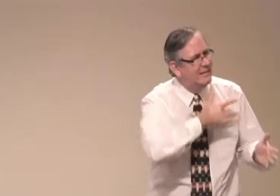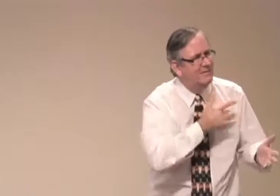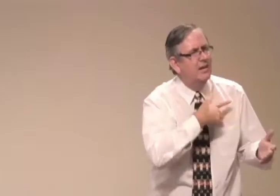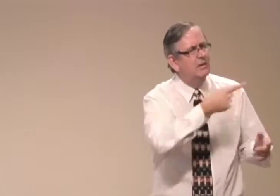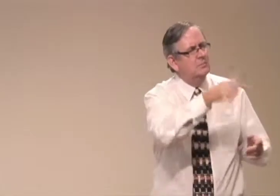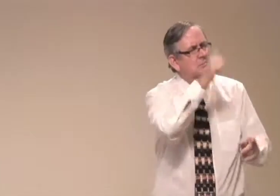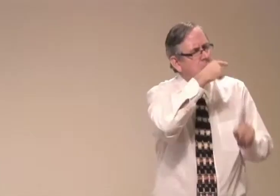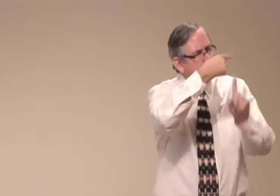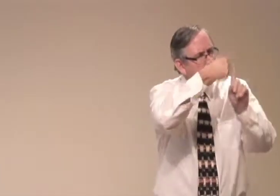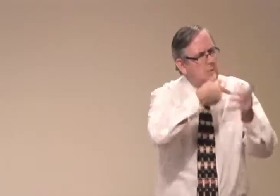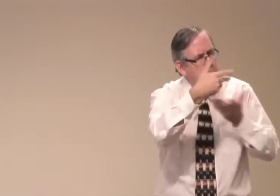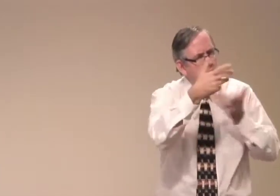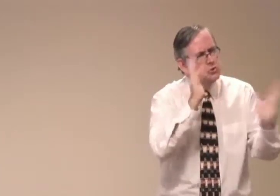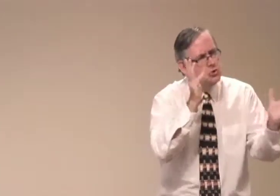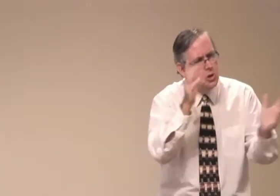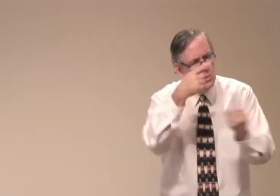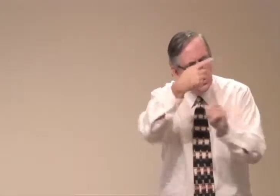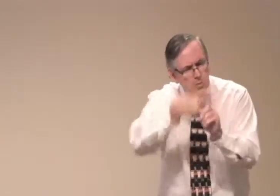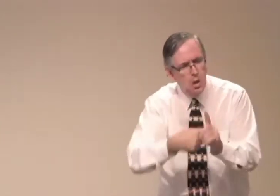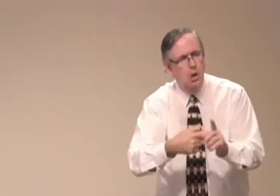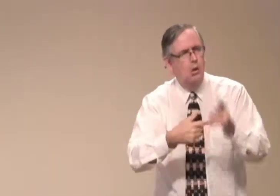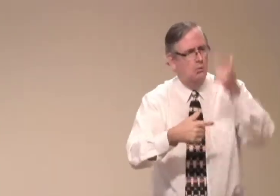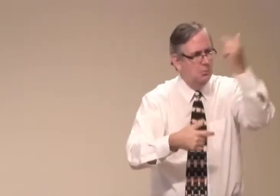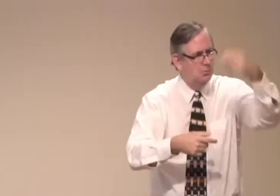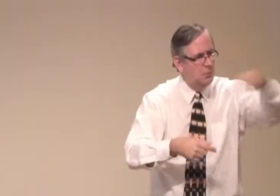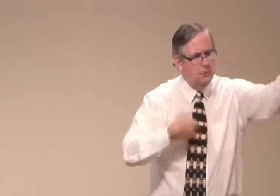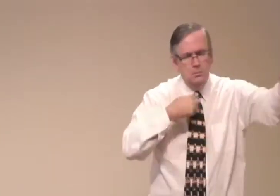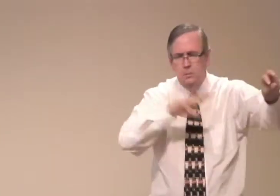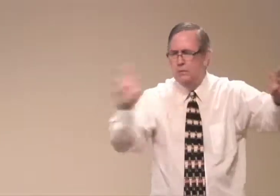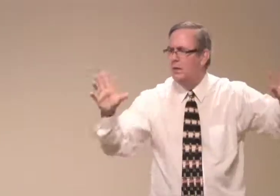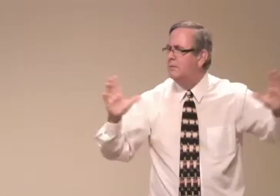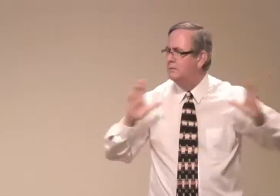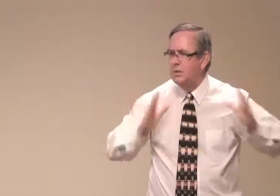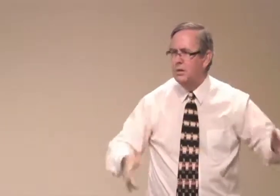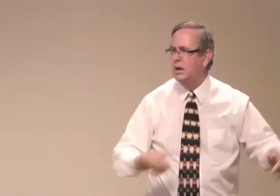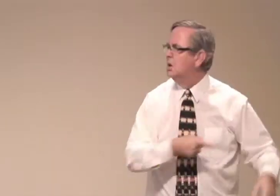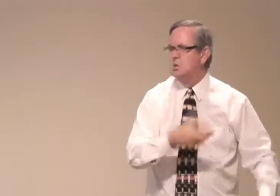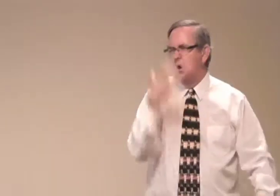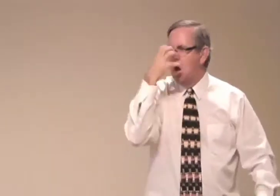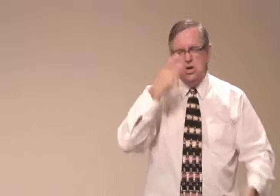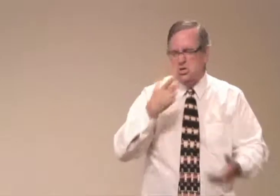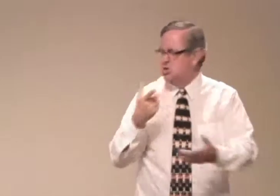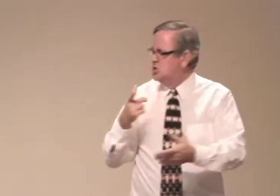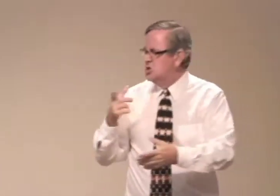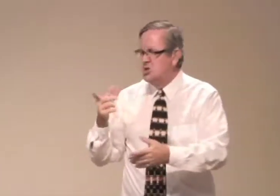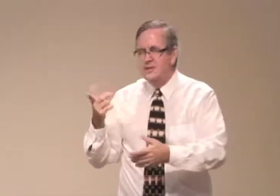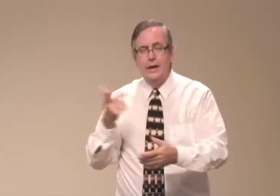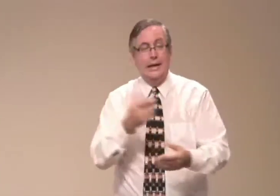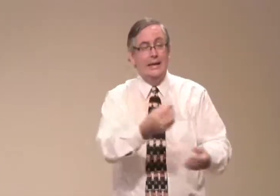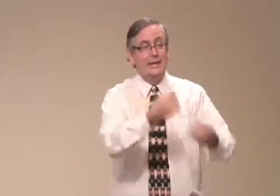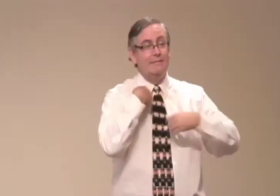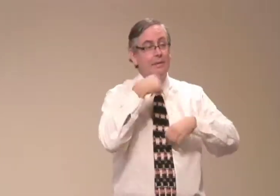So I told him, I understand how you feel, but it's only a month. You we should be able to manage this for a month. He got mad again.